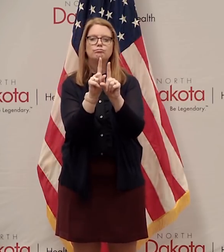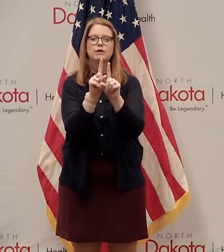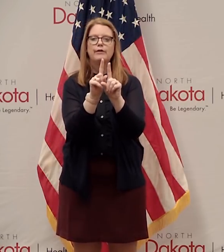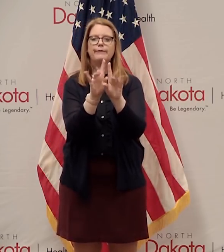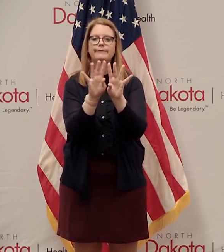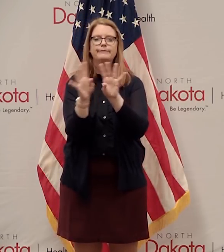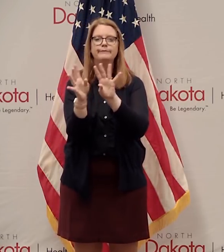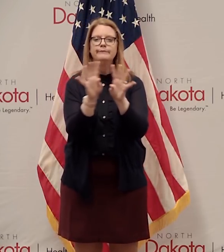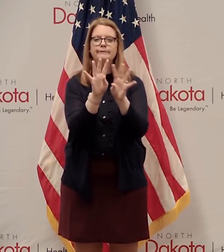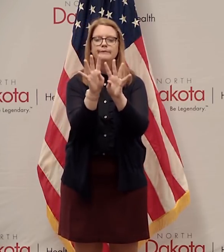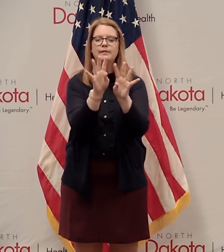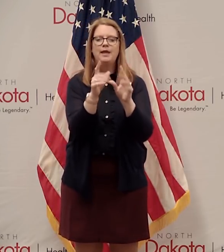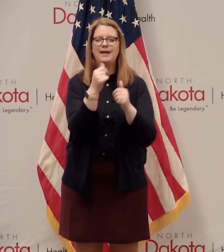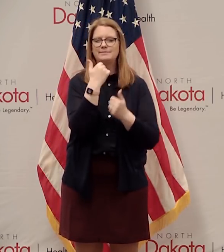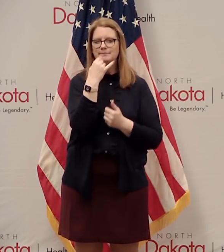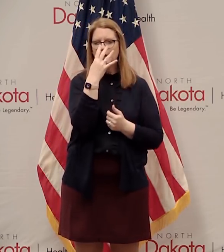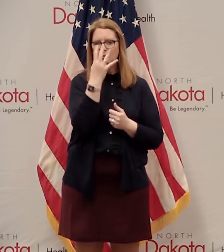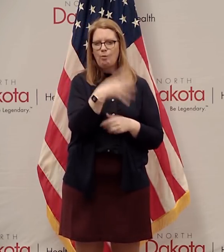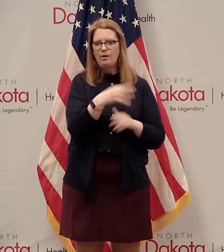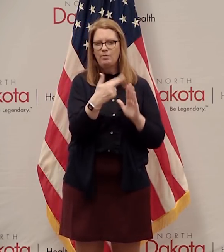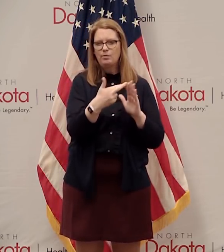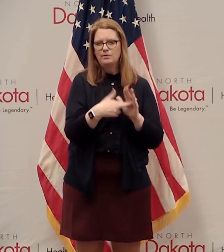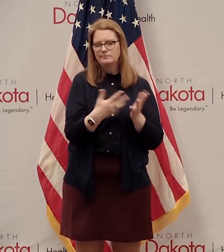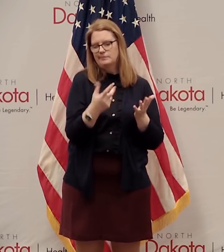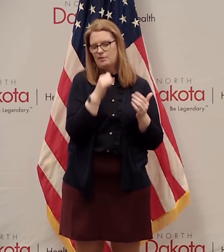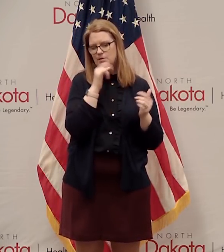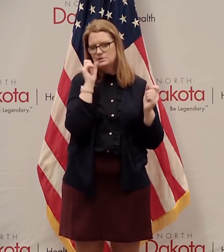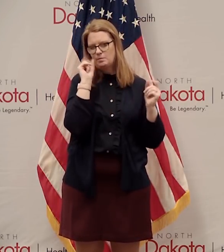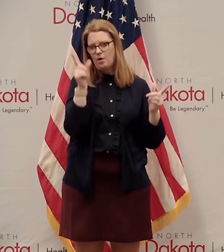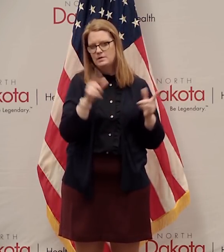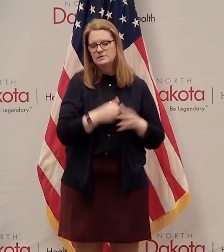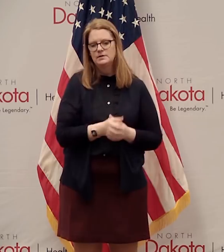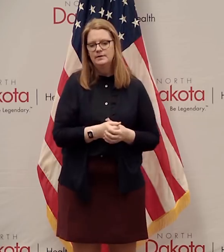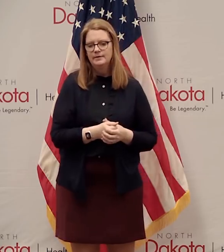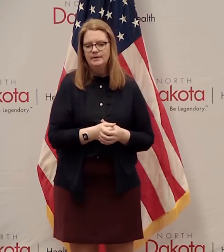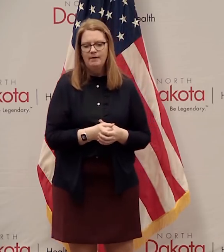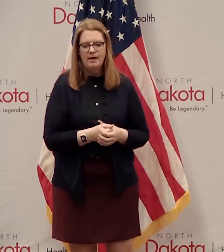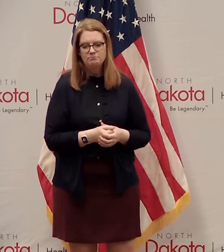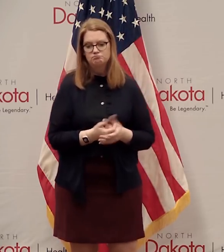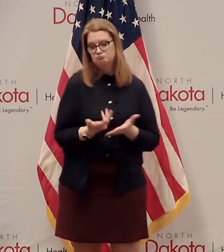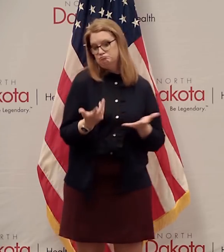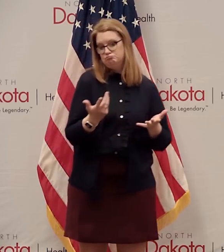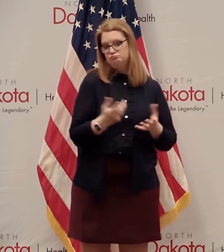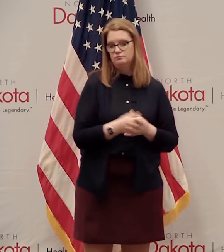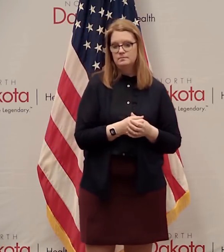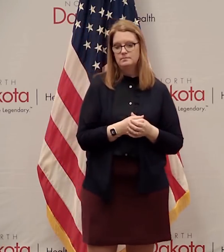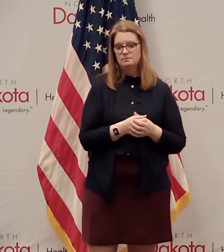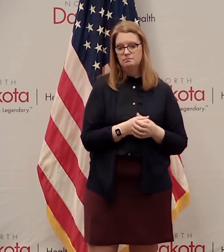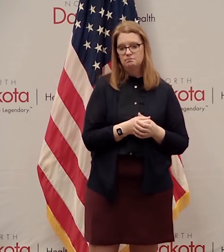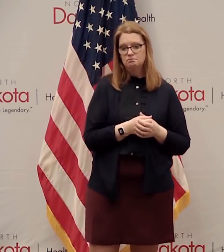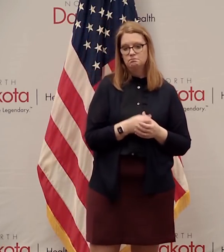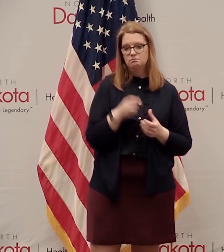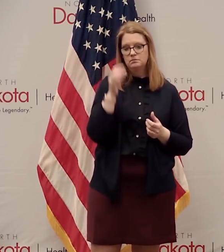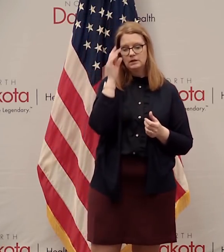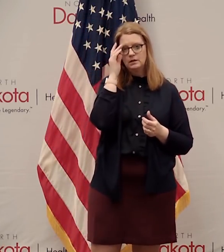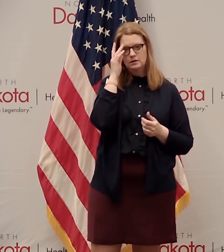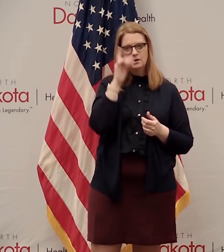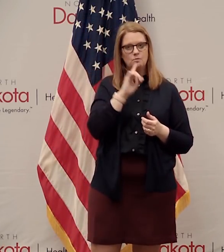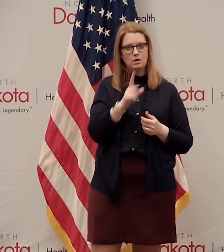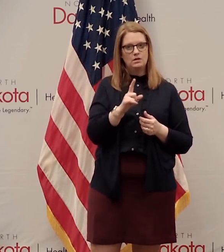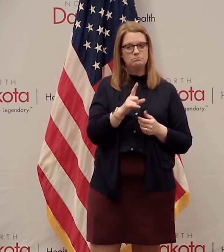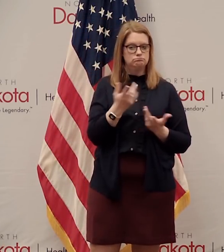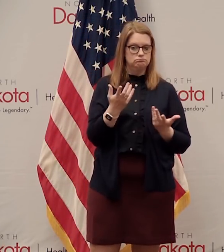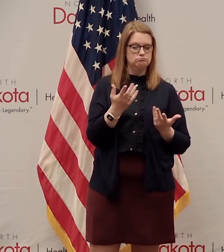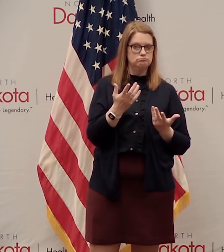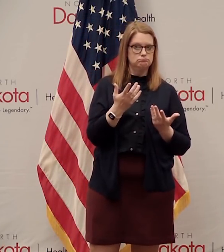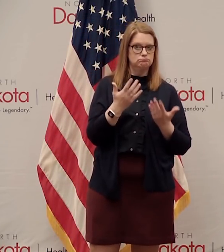But I have got great understanding and great appreciation and great